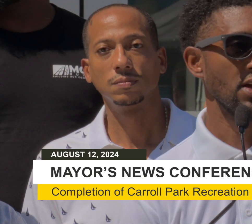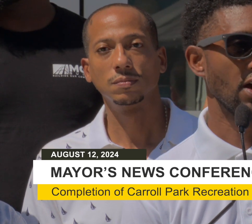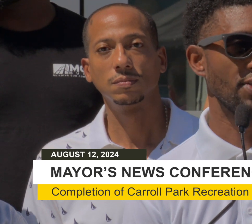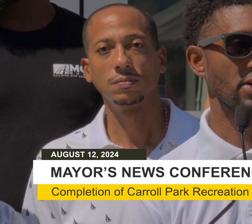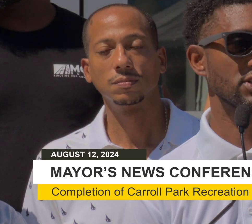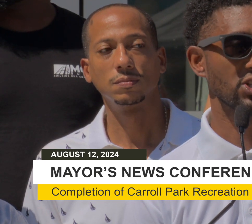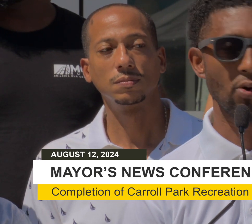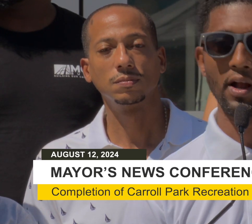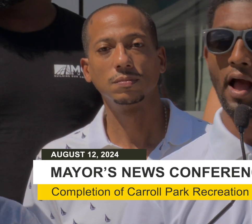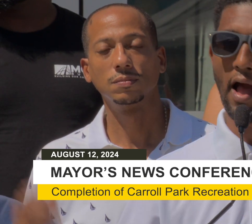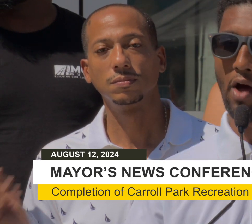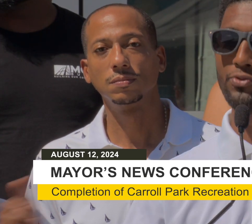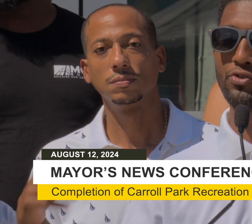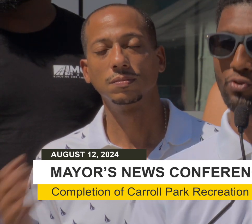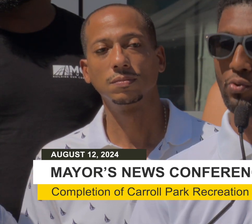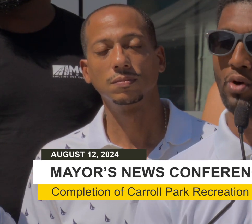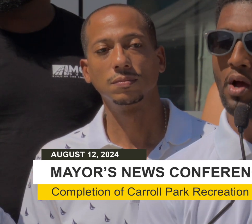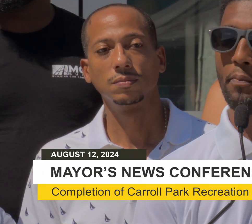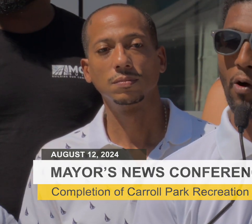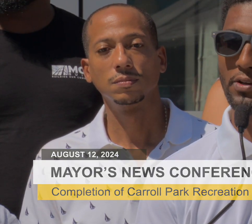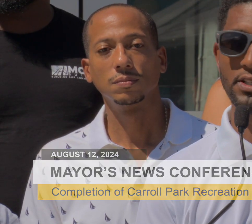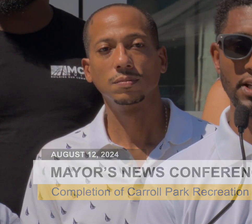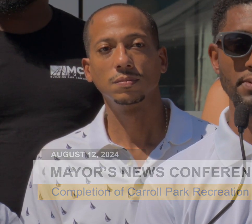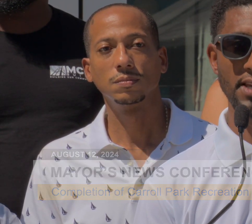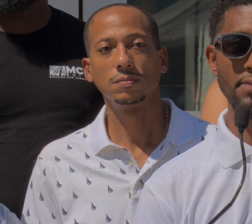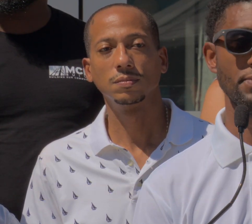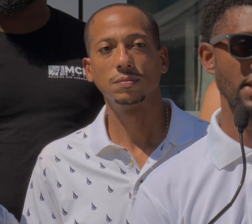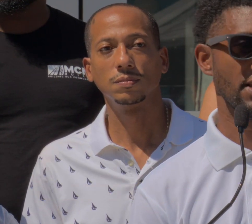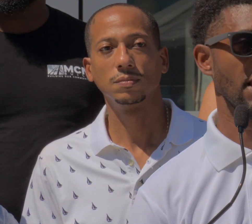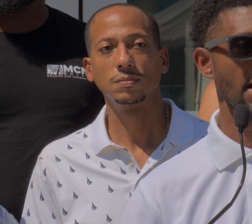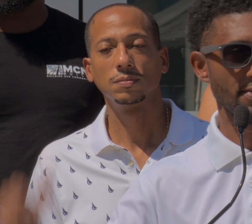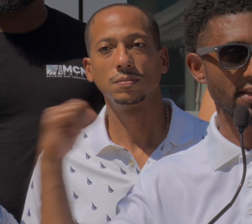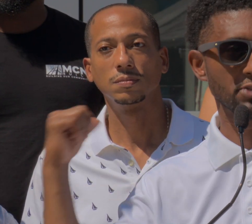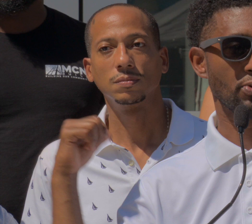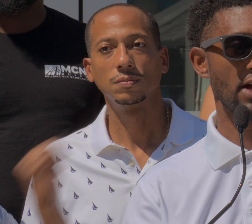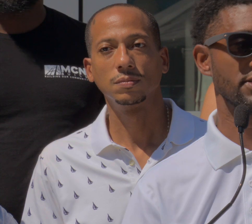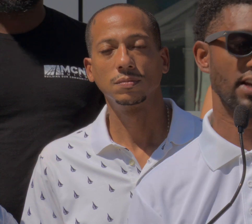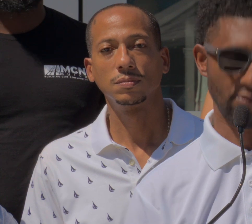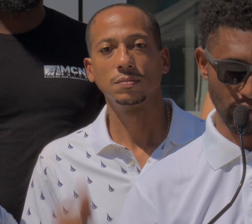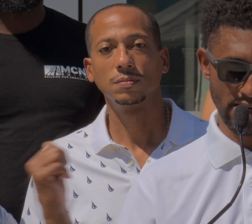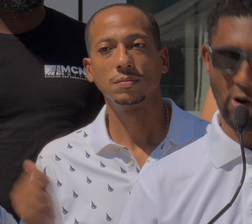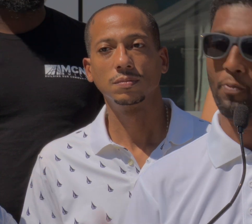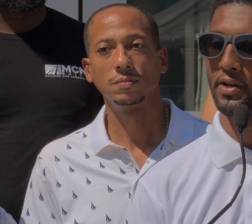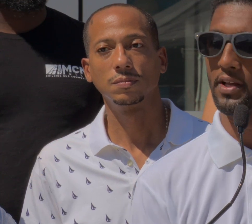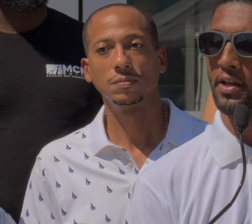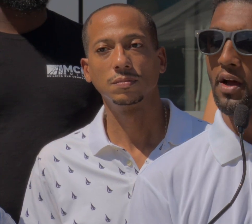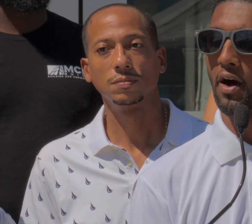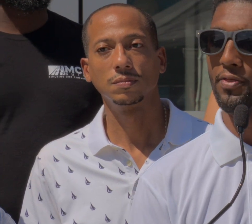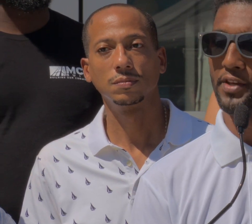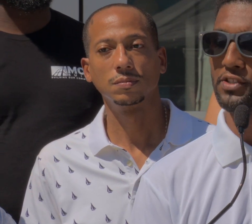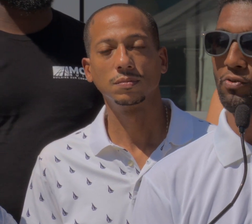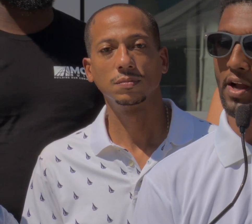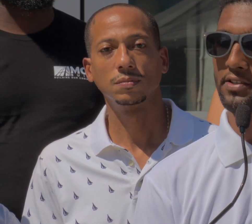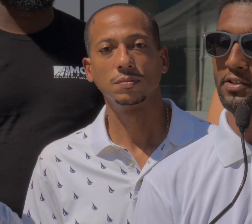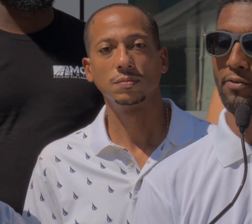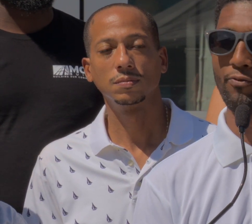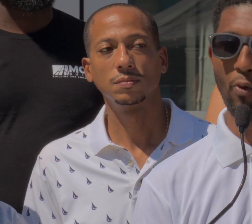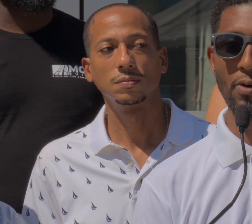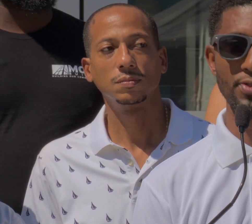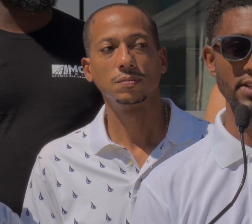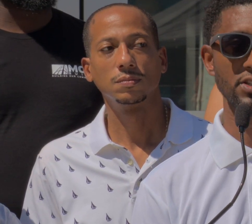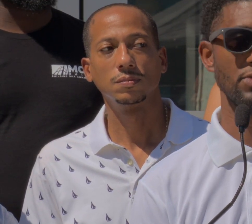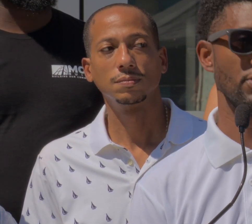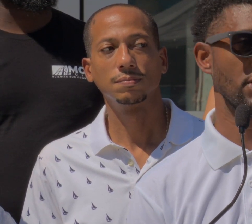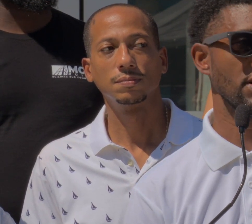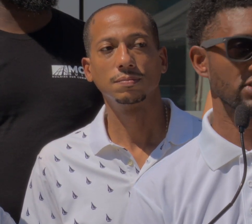together. They are showing how true partnership can be in this project, reopening this rec center